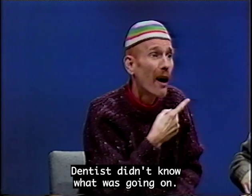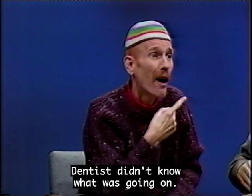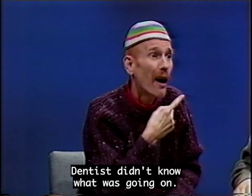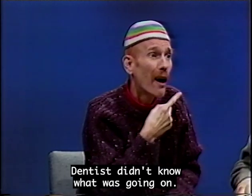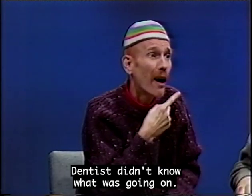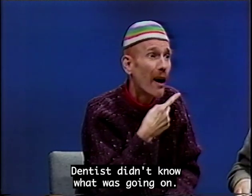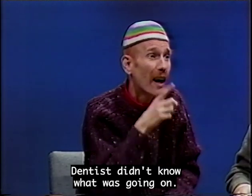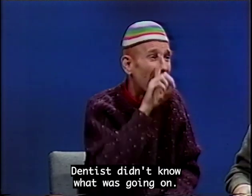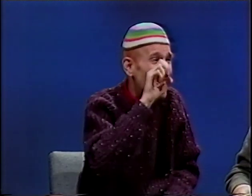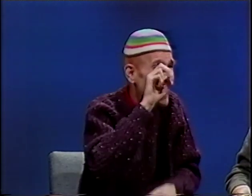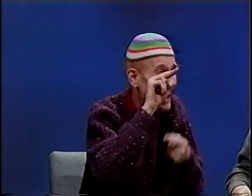know what was going on.